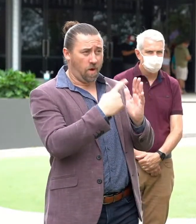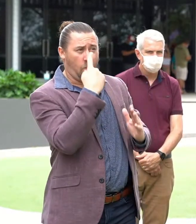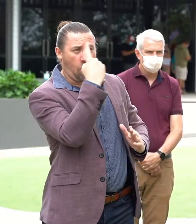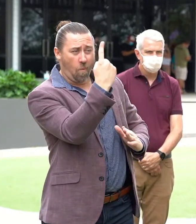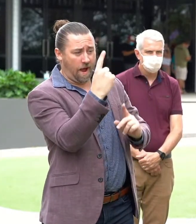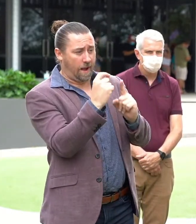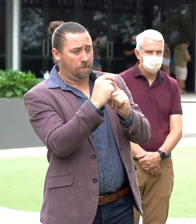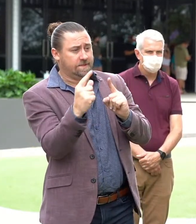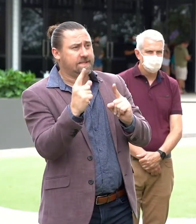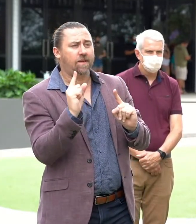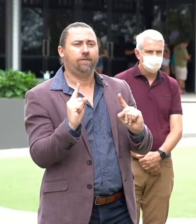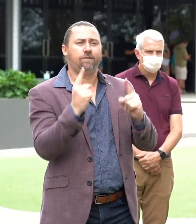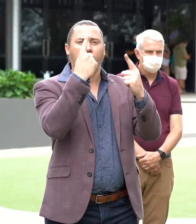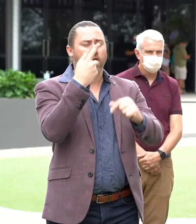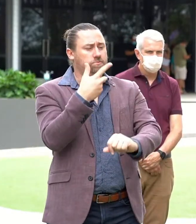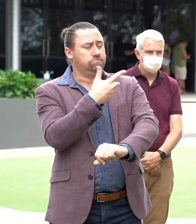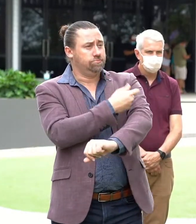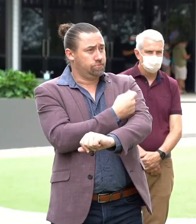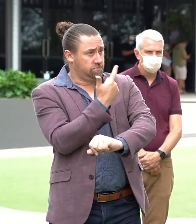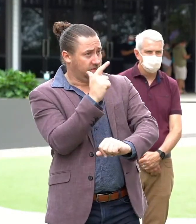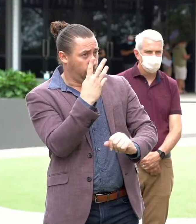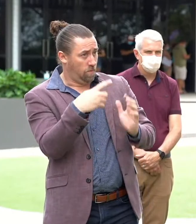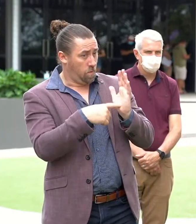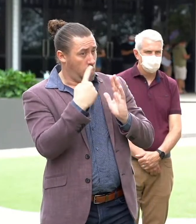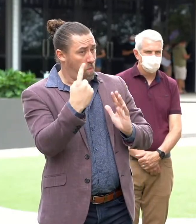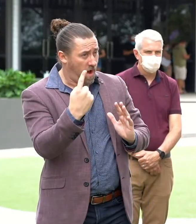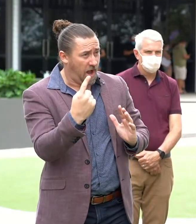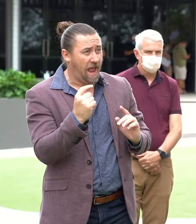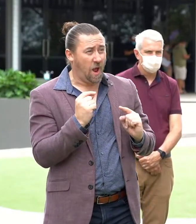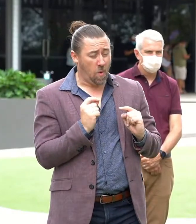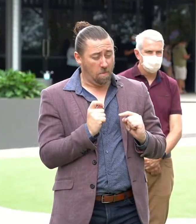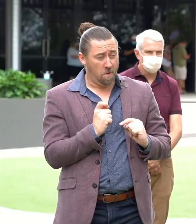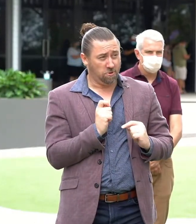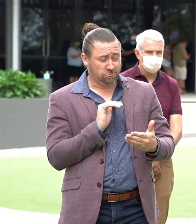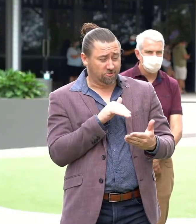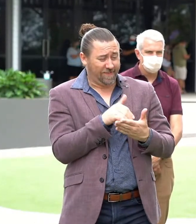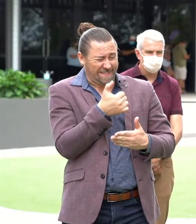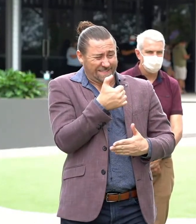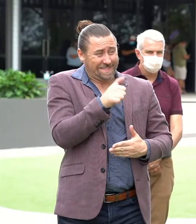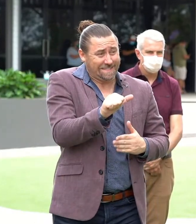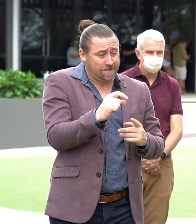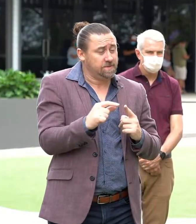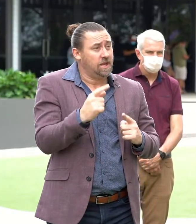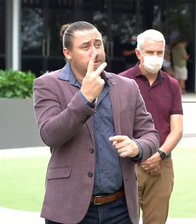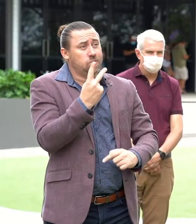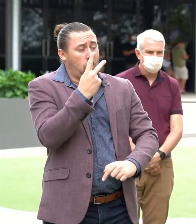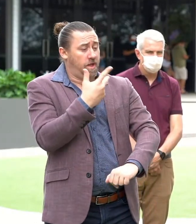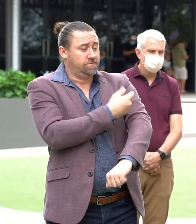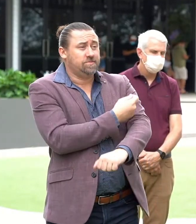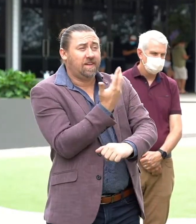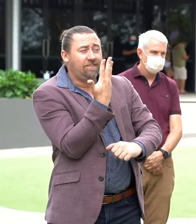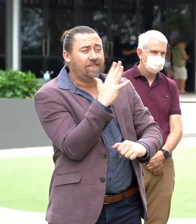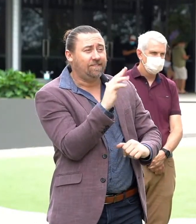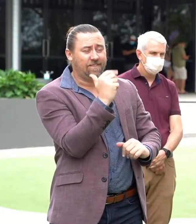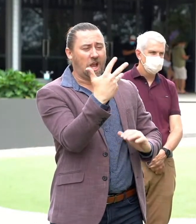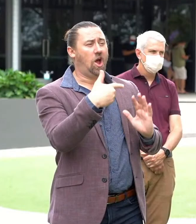74.1% single dose vaccination, and we're nearly at the 60% double dose, with